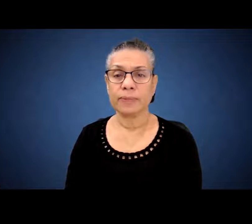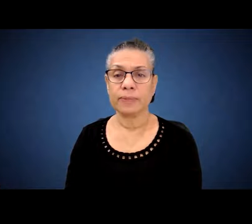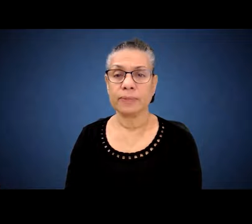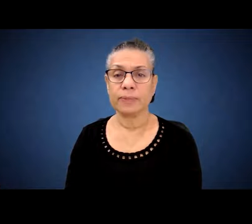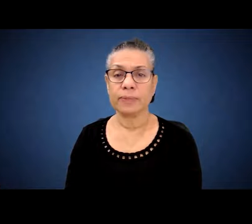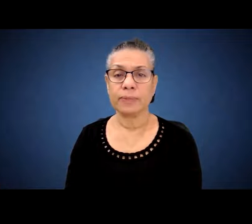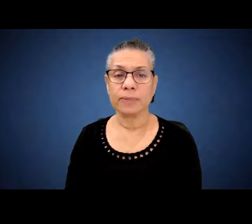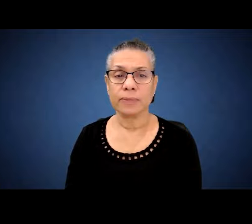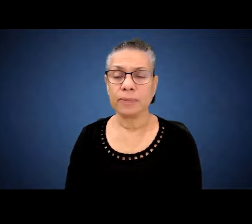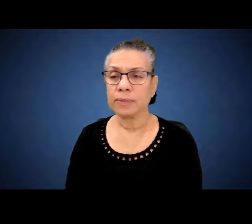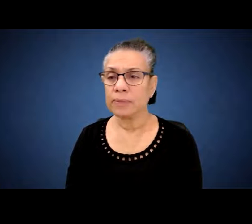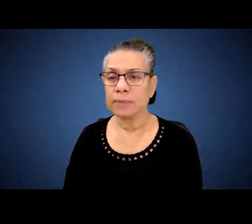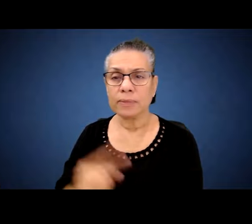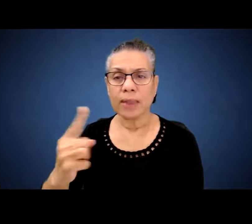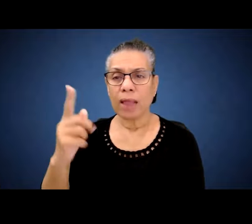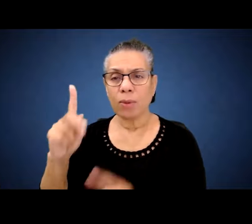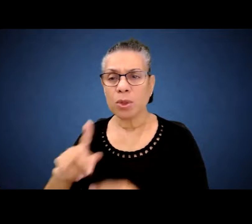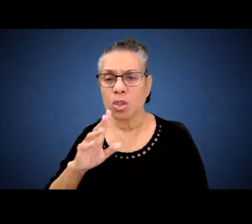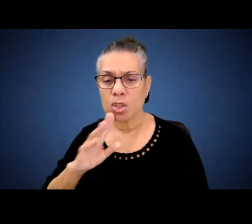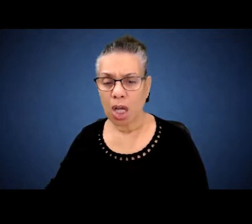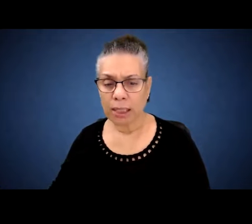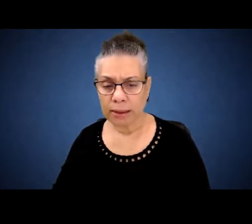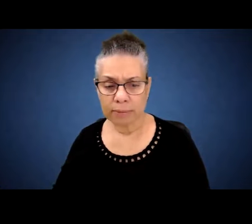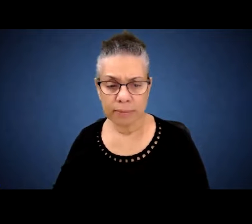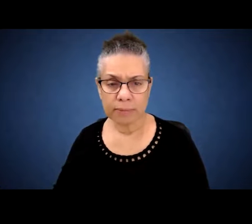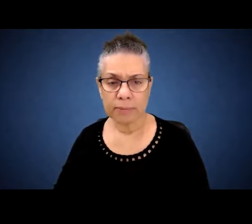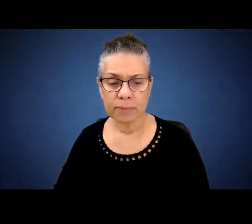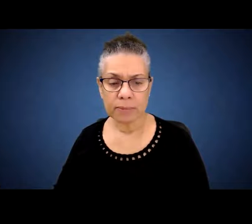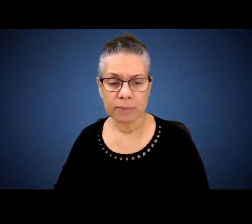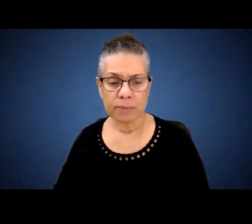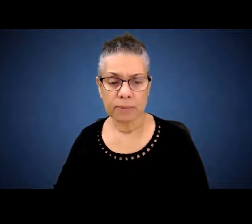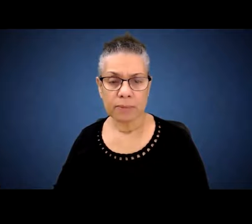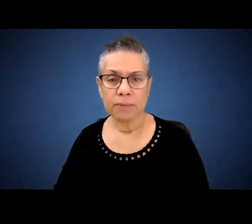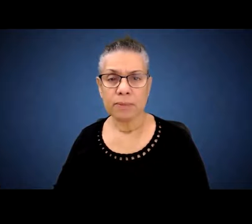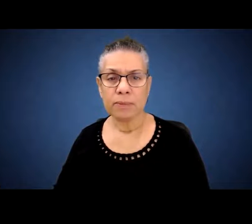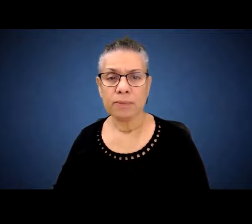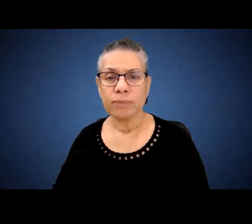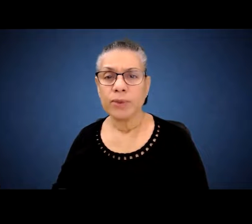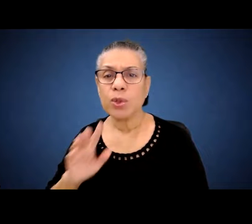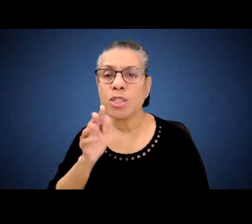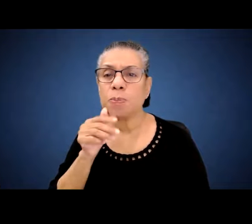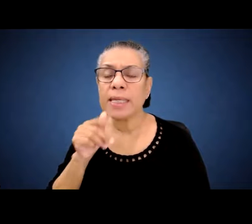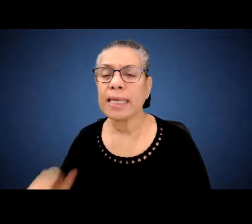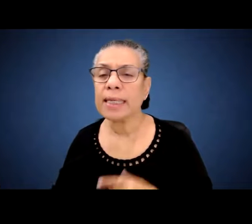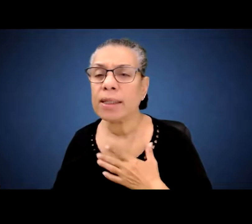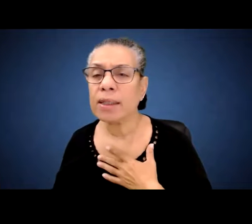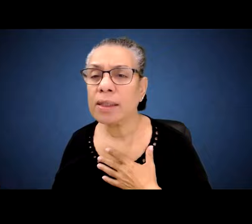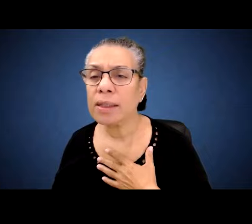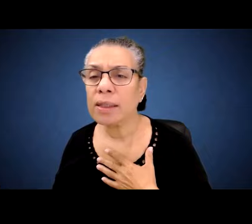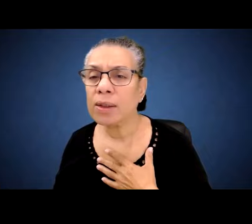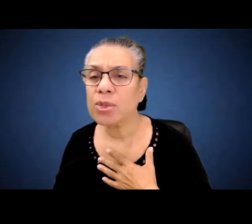I think that's very common here as well. I mean, we live in, you know, I live in Buzzards Bay currently. It's, you know, Who's the Cape speaking?